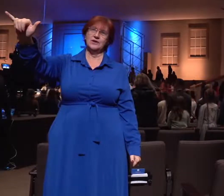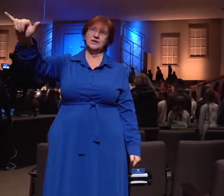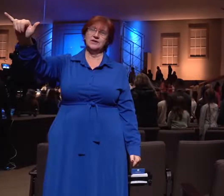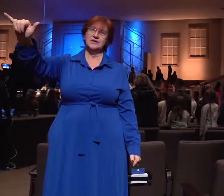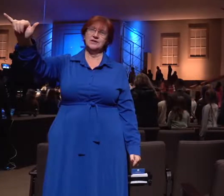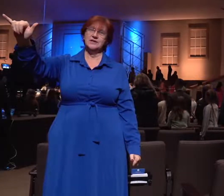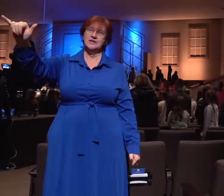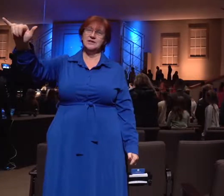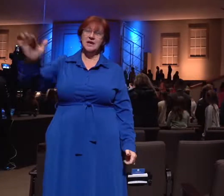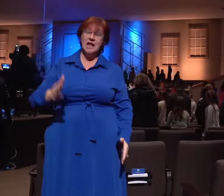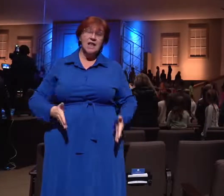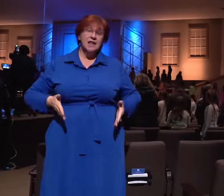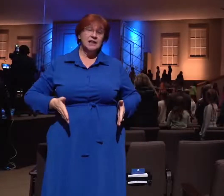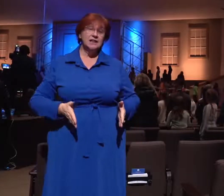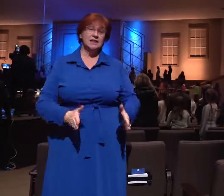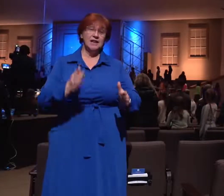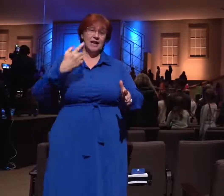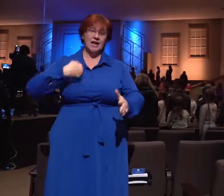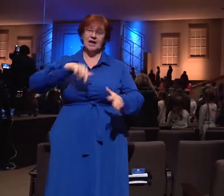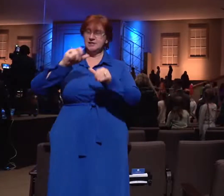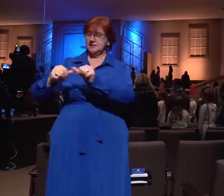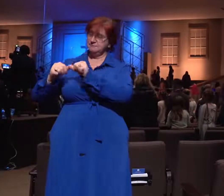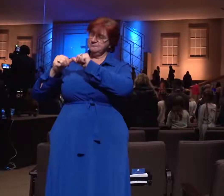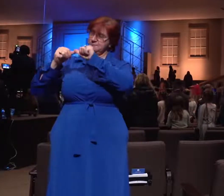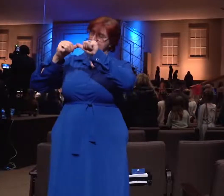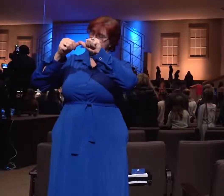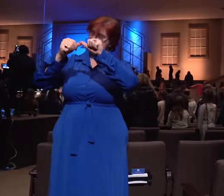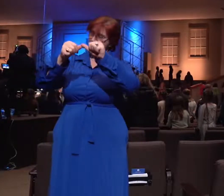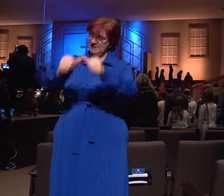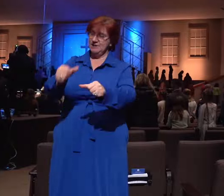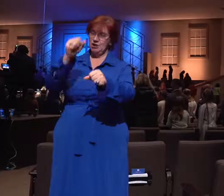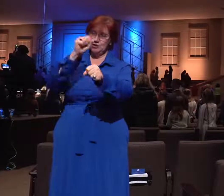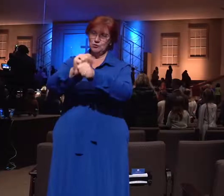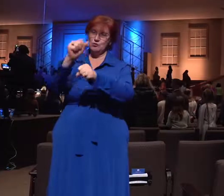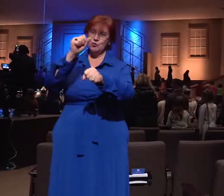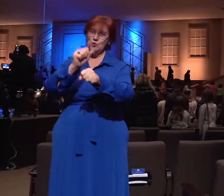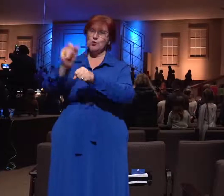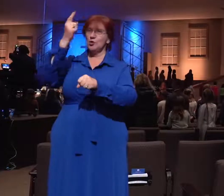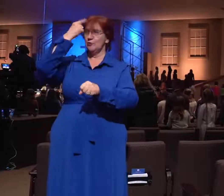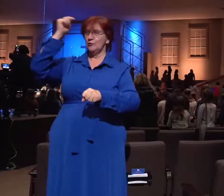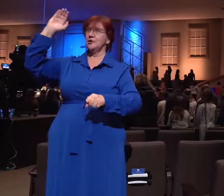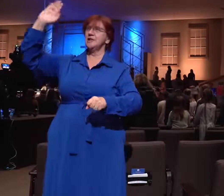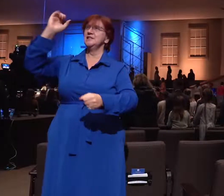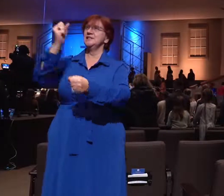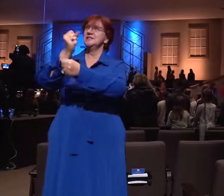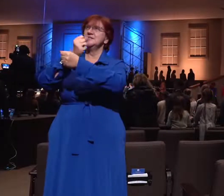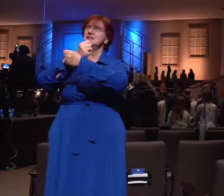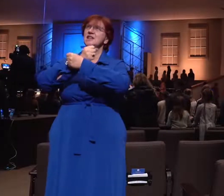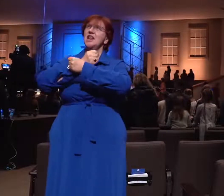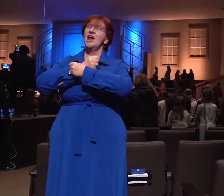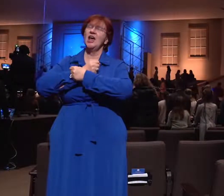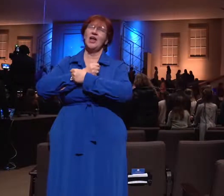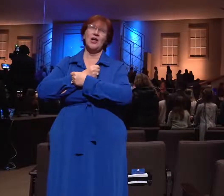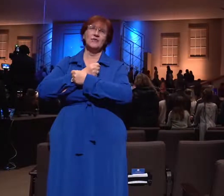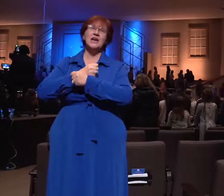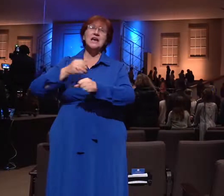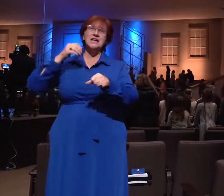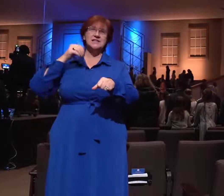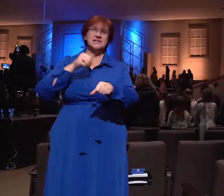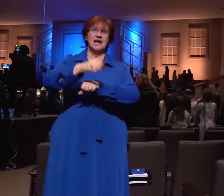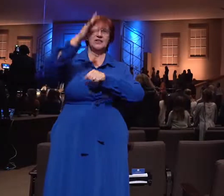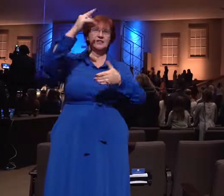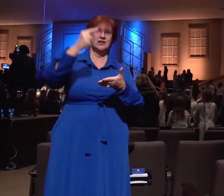forevermore. Let us not grow weary in the work of love. Send the light. Send